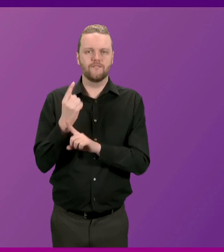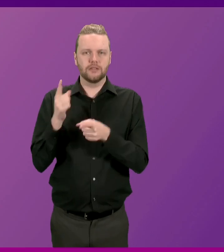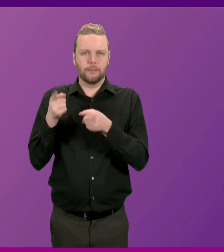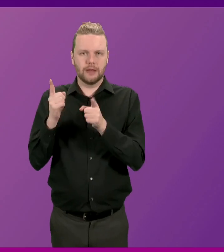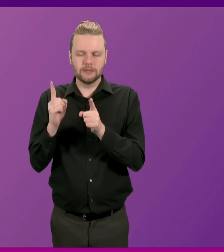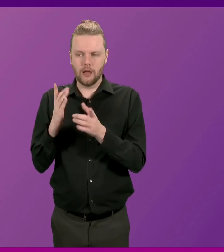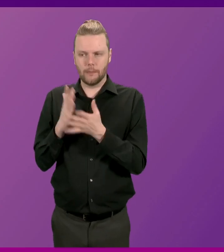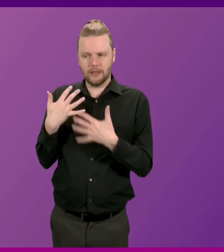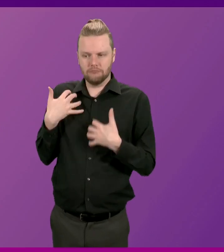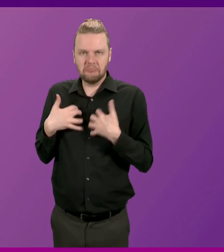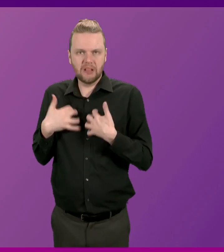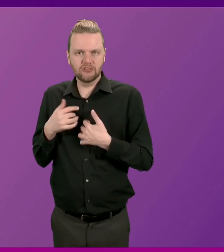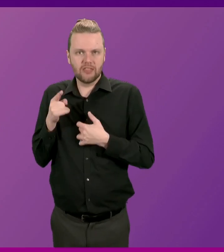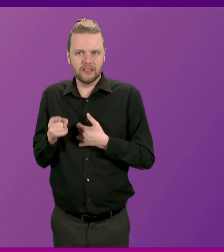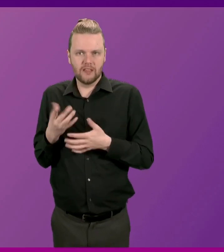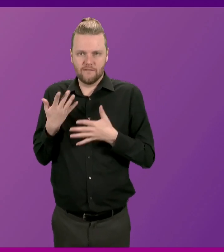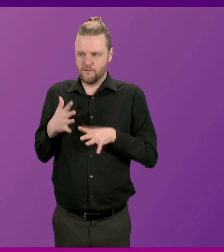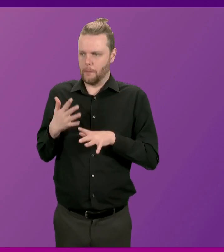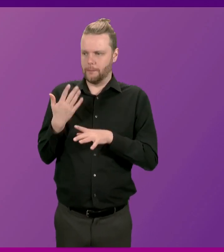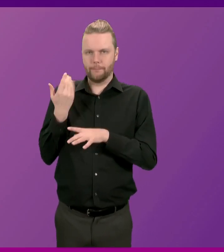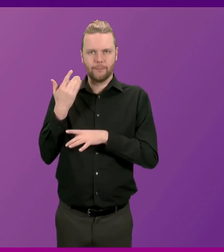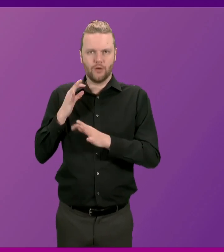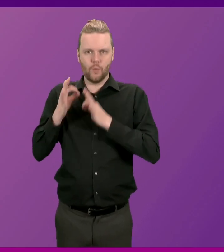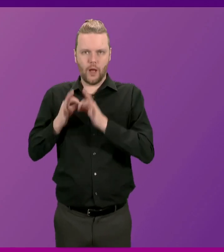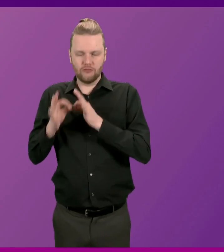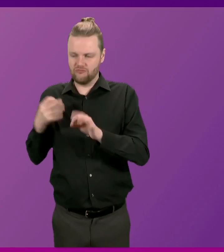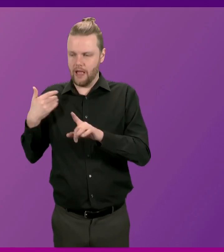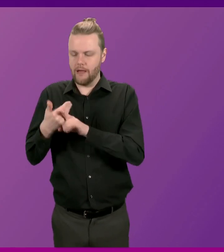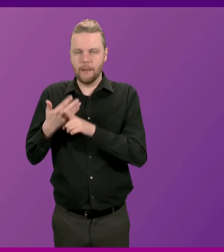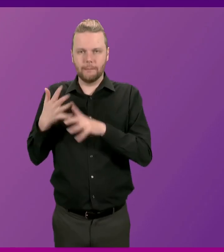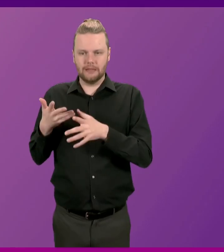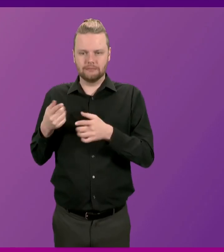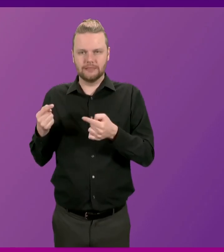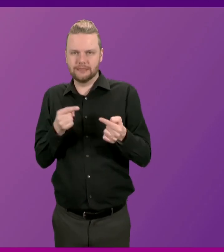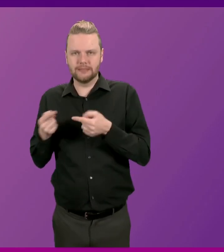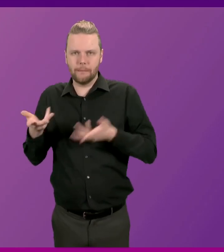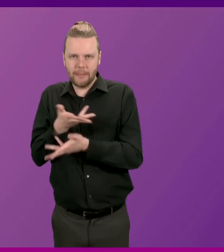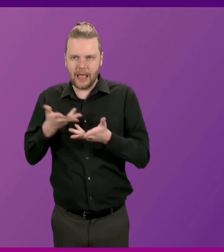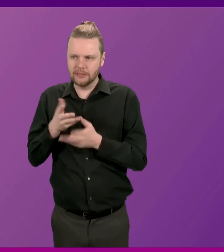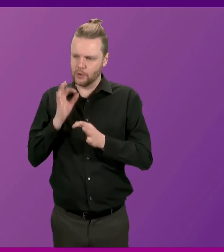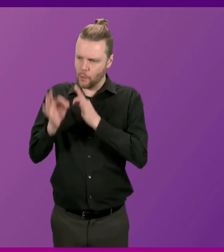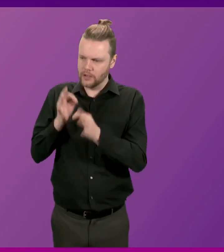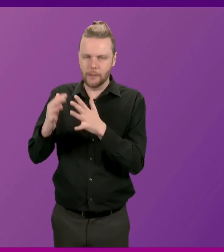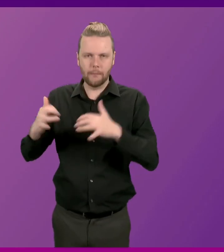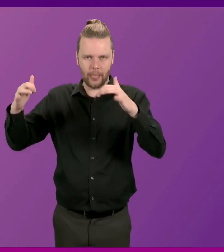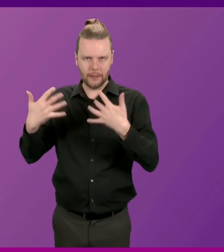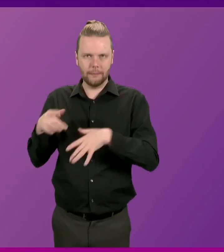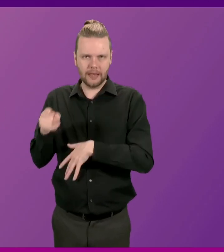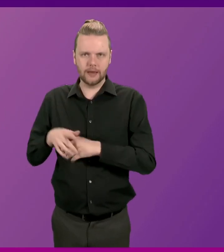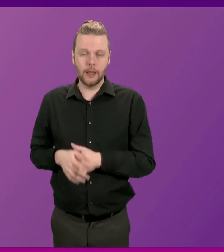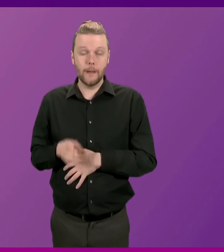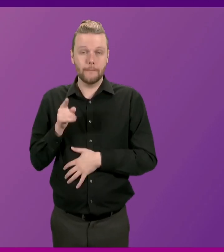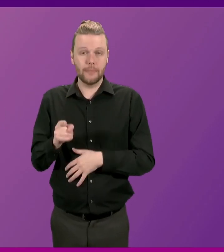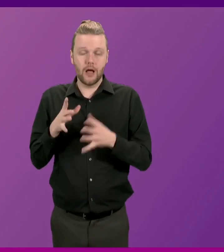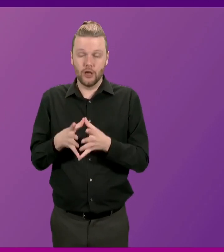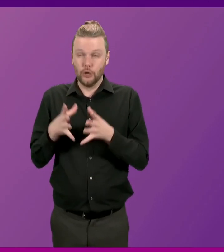an interest in this since our inquiry. We had the debate, we had questions in Parliament, but there is a